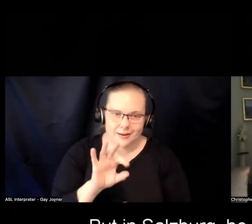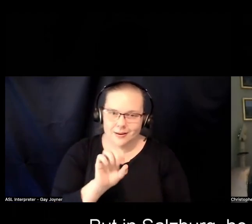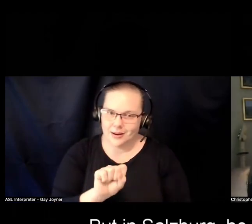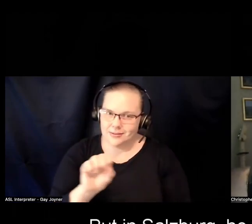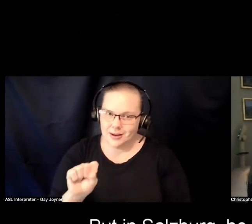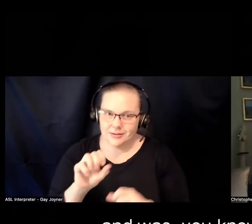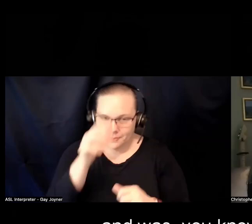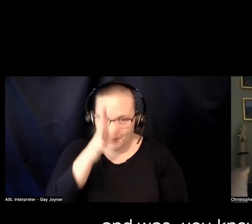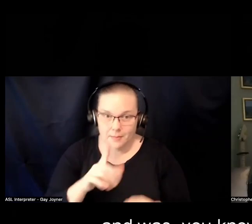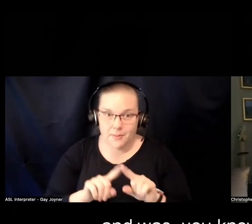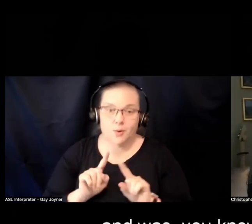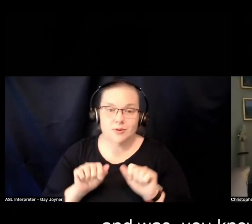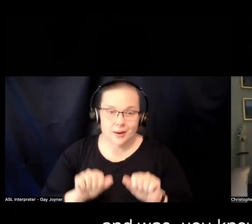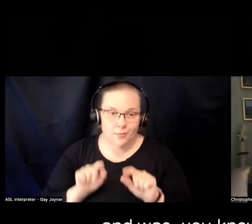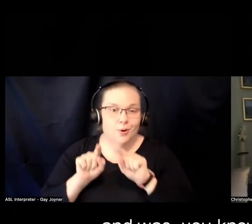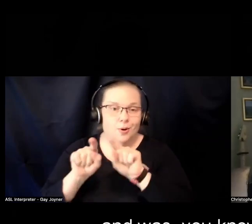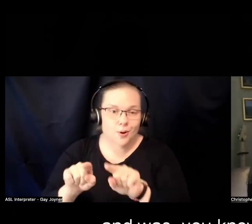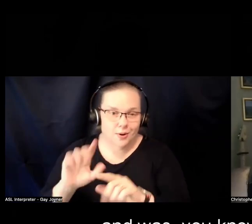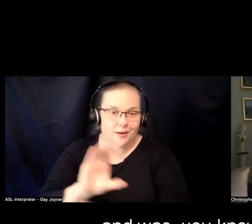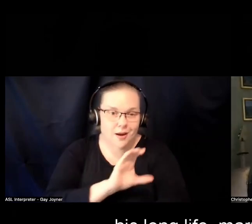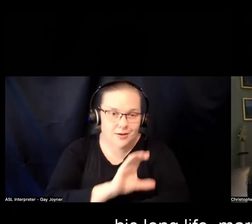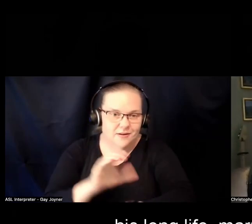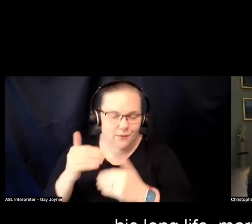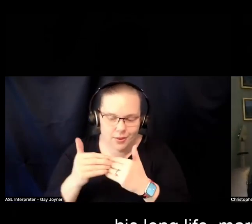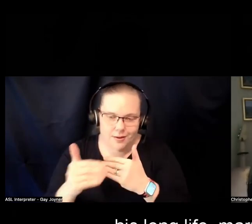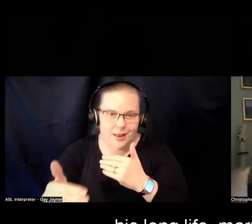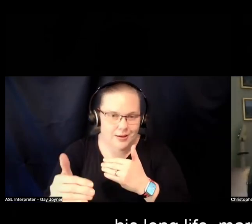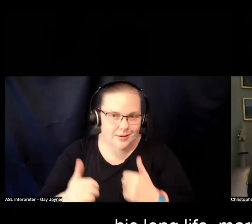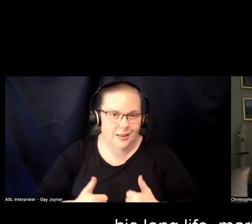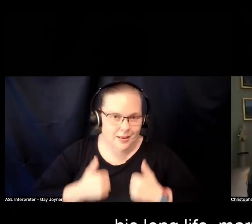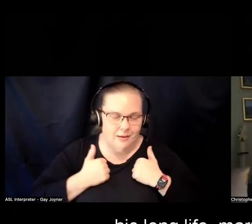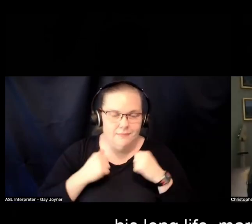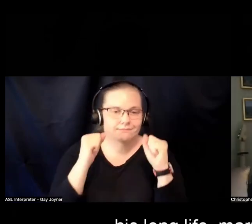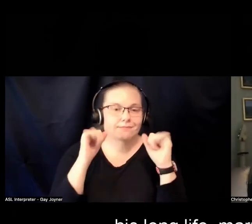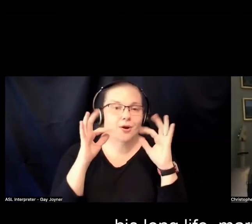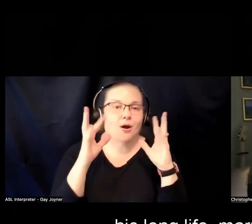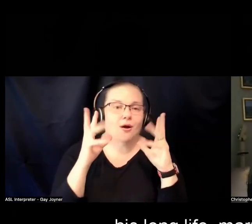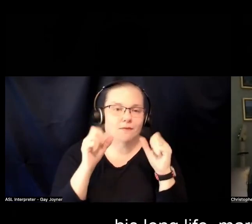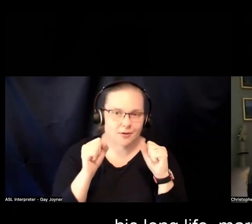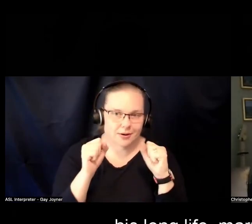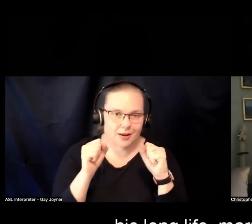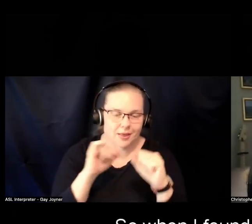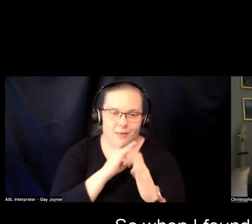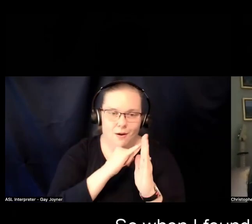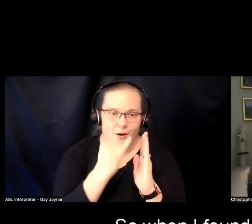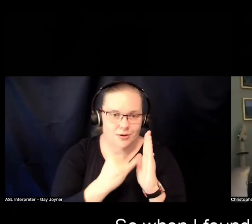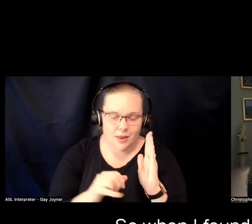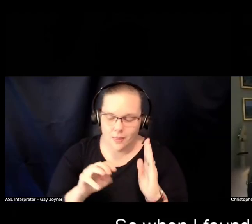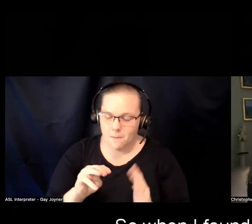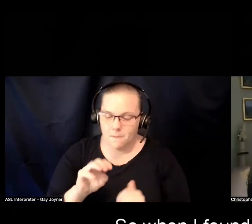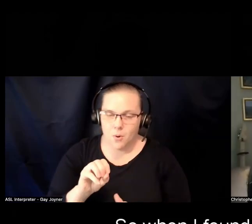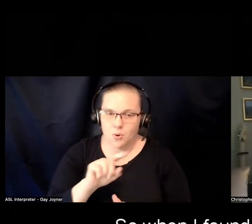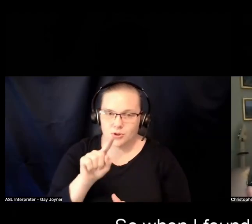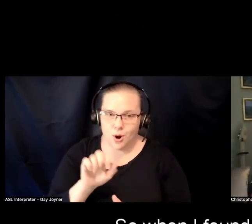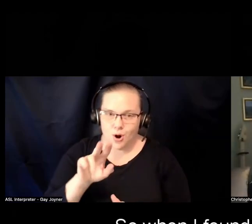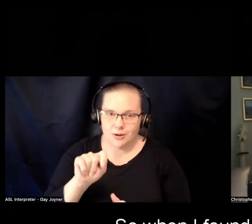able to go to that concert and was, for the rest of his life, his long life, marveled at the artistry of the Mozarteum. So when I found